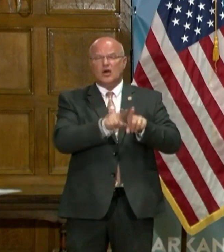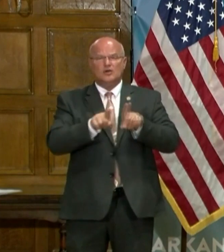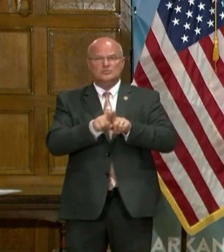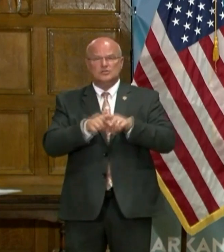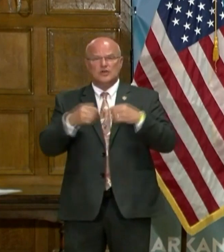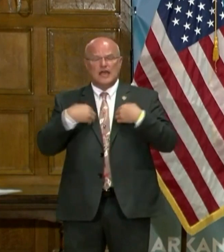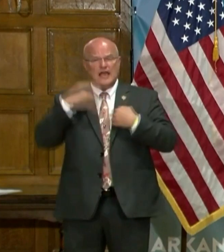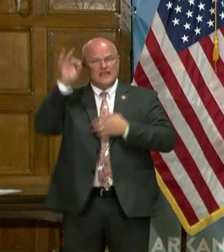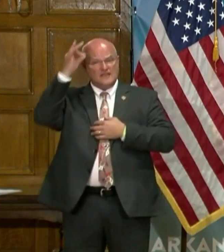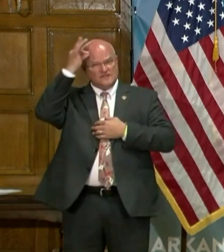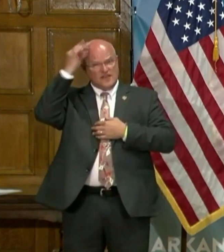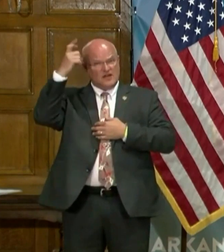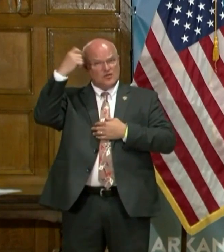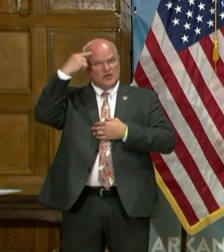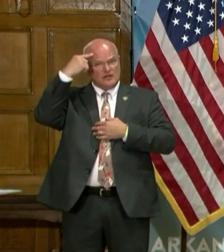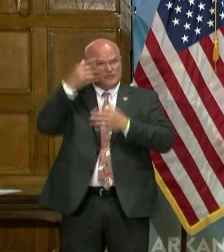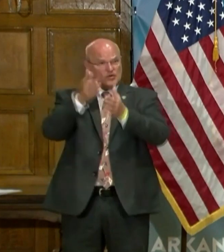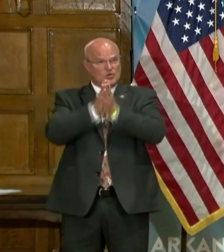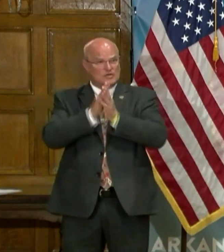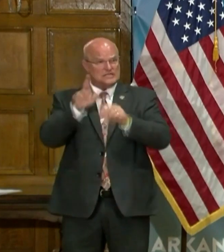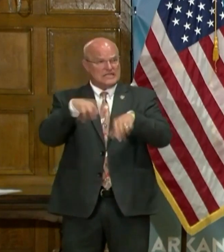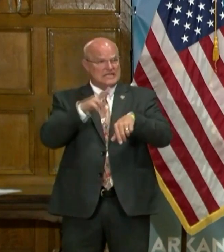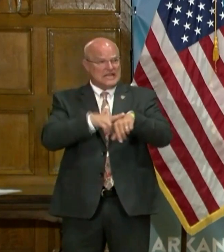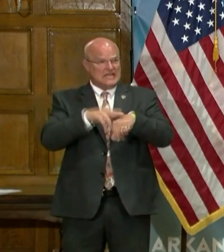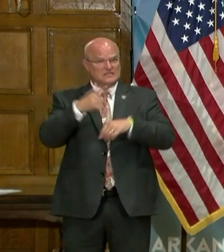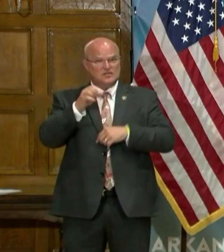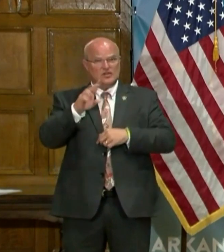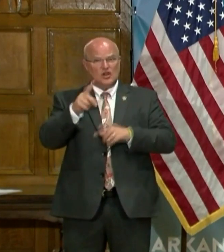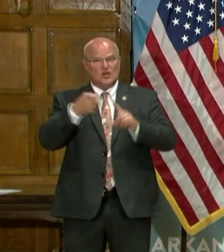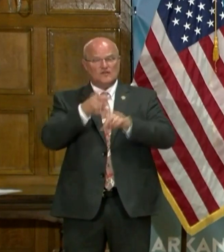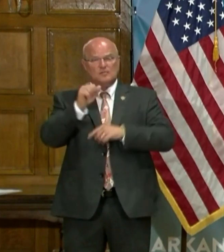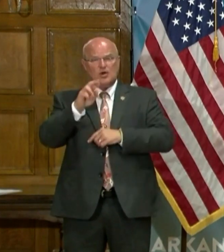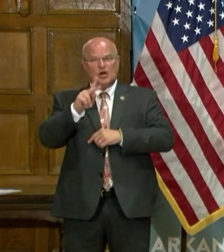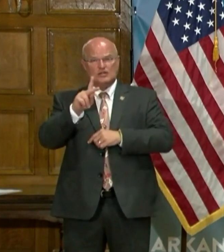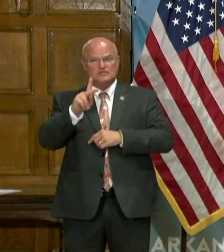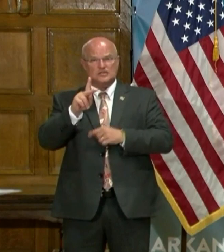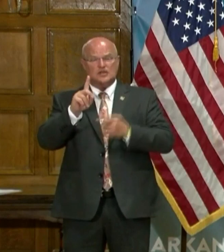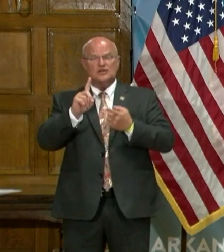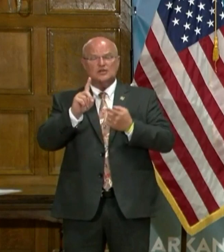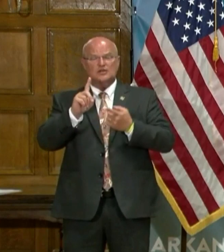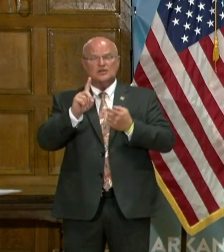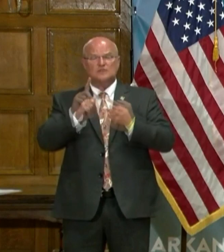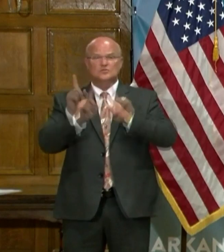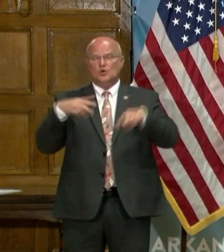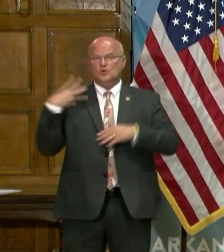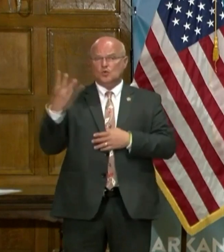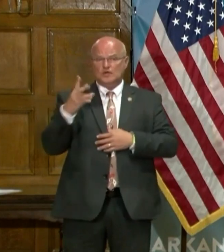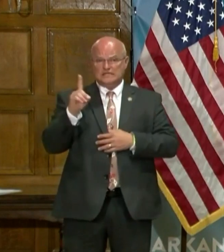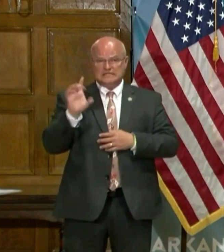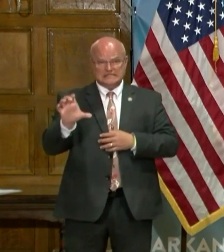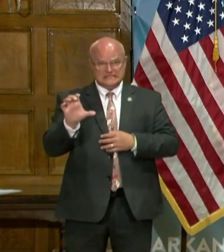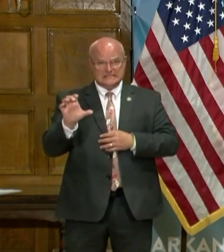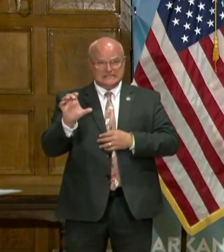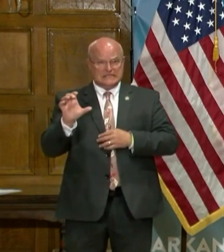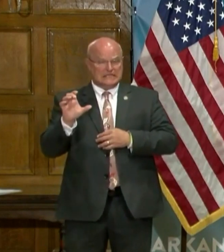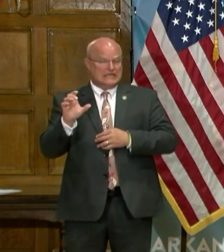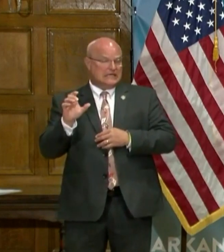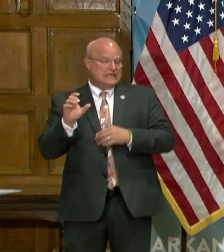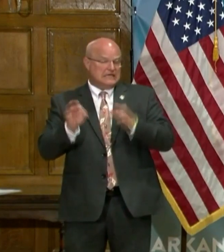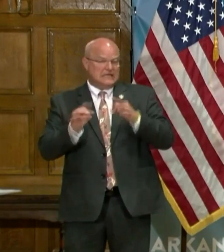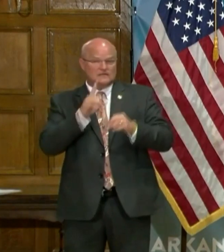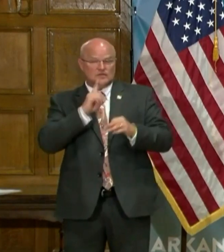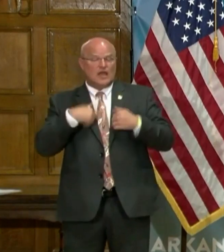has the federal government requested National Guardsmen from Arkansas to go up to Washington? And if so, how have